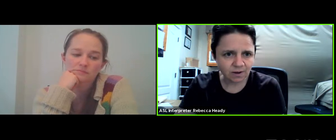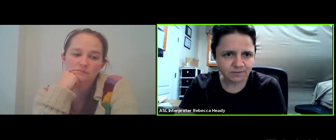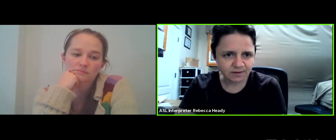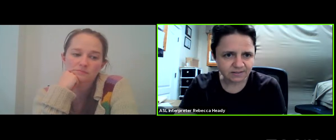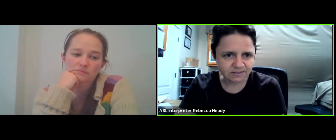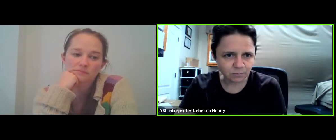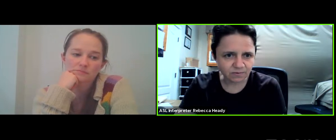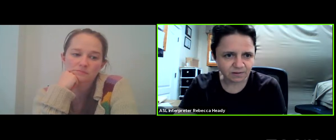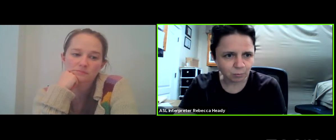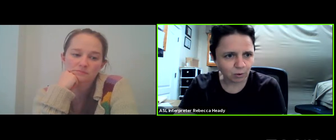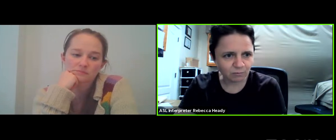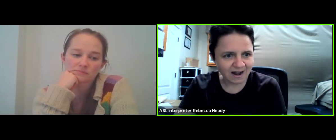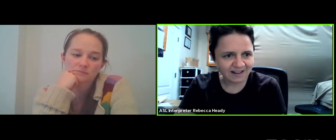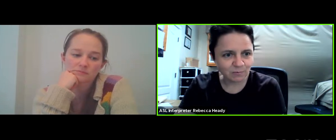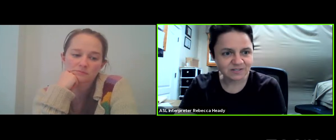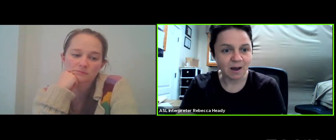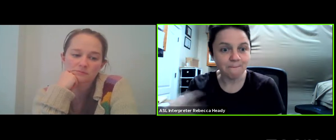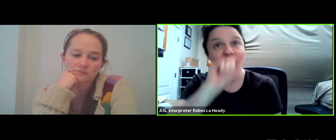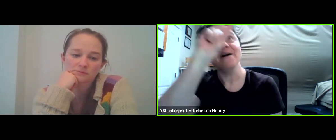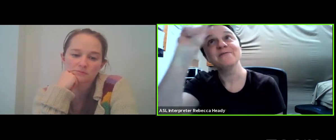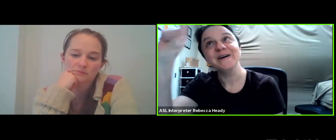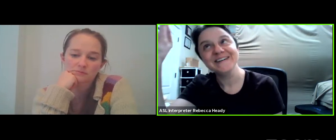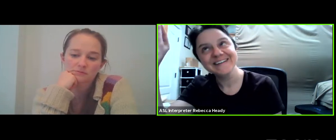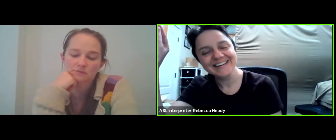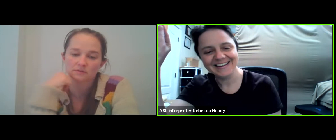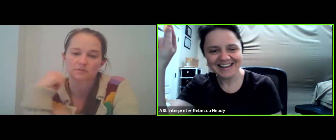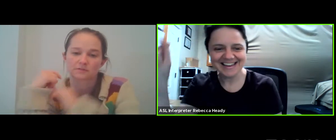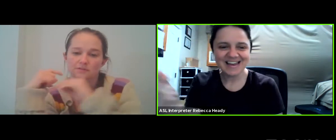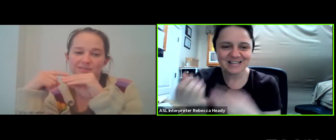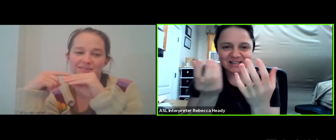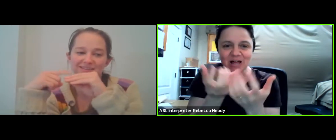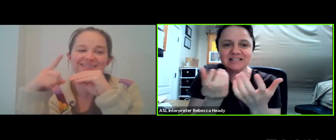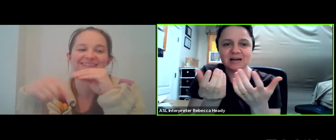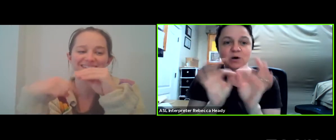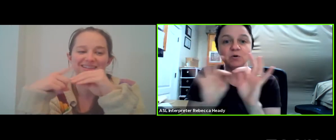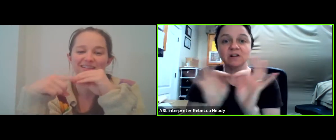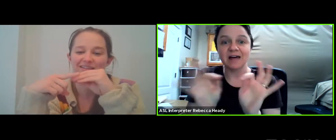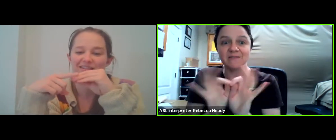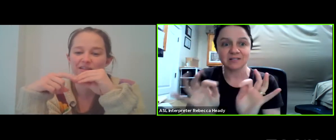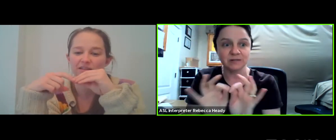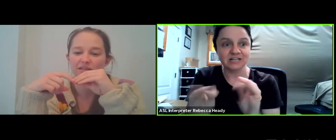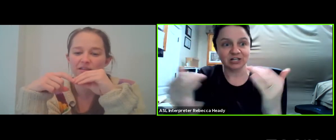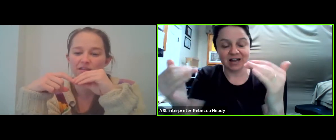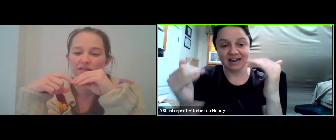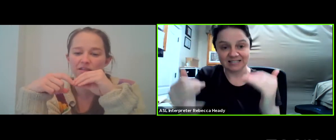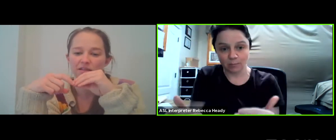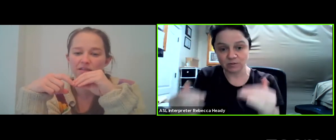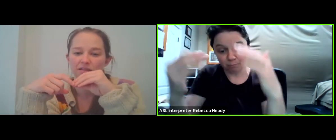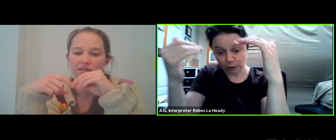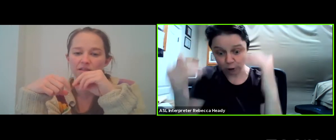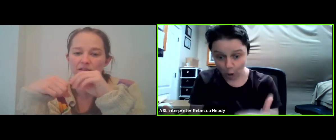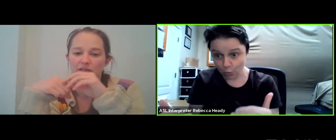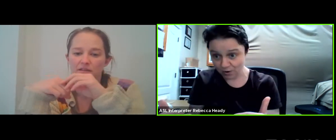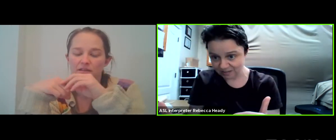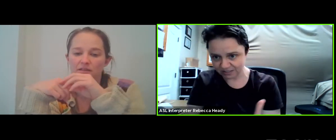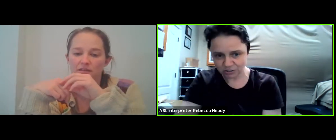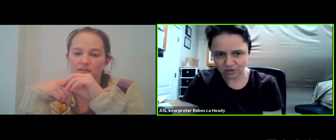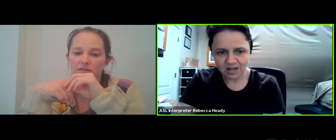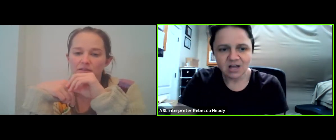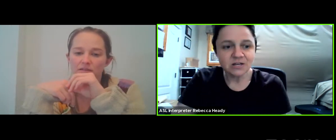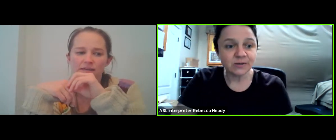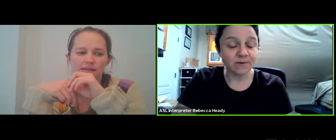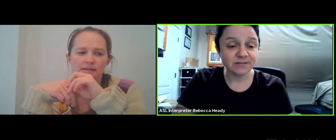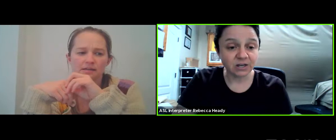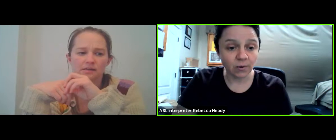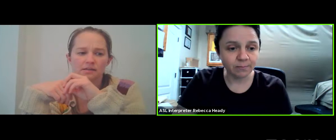glad I scrolled up so I could see the writing that was above, because a lot of times he'll put a lot of explanation and examples below his